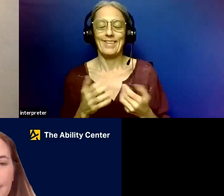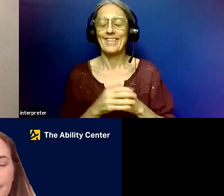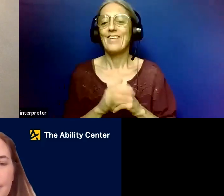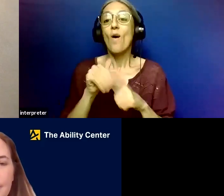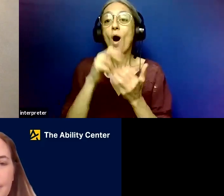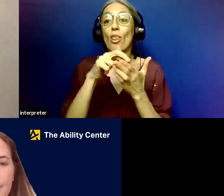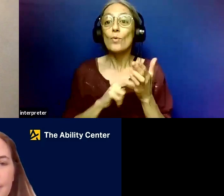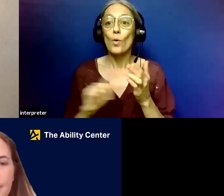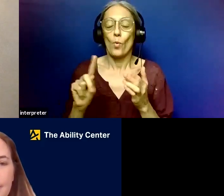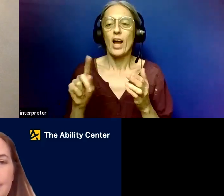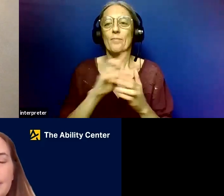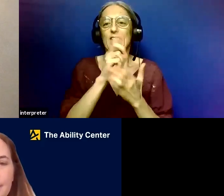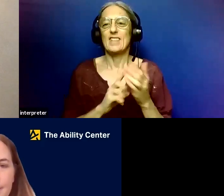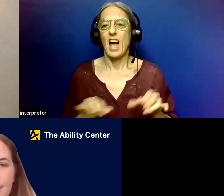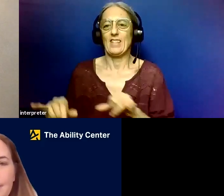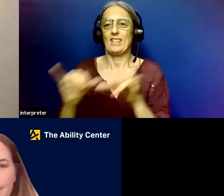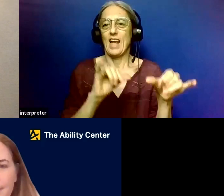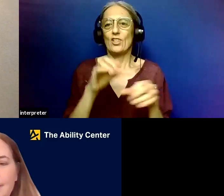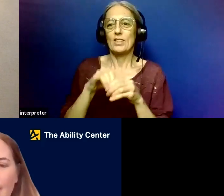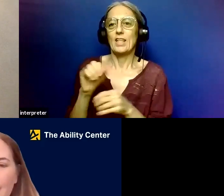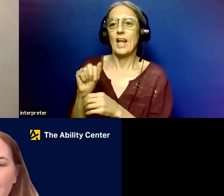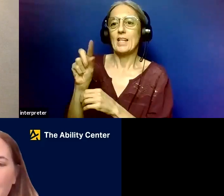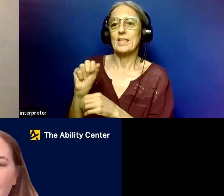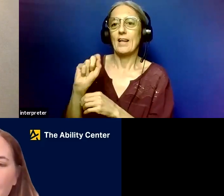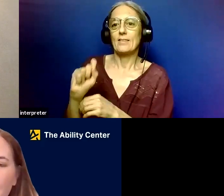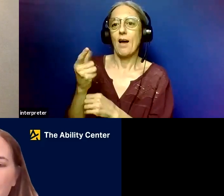at ada.gov.